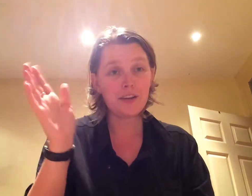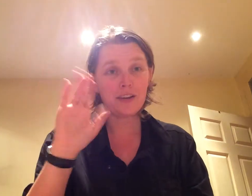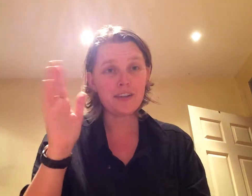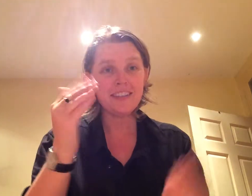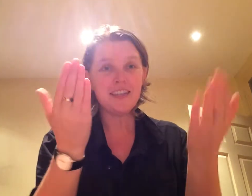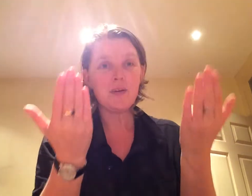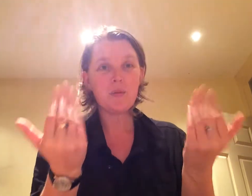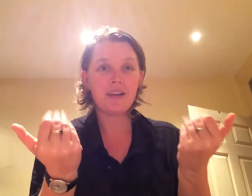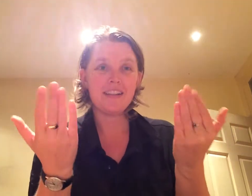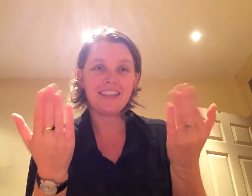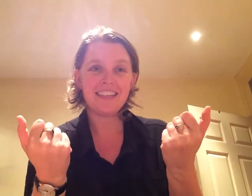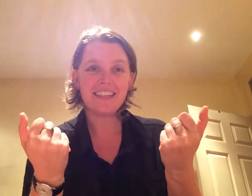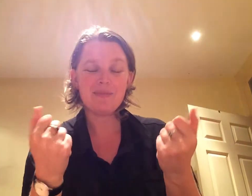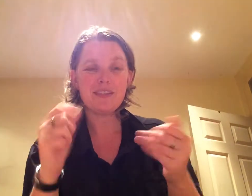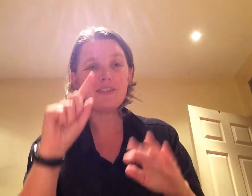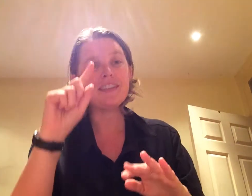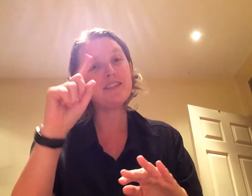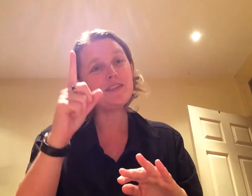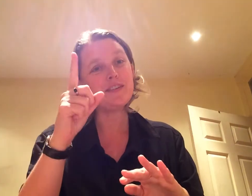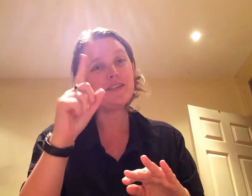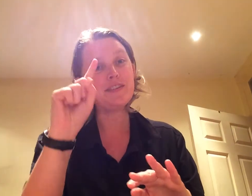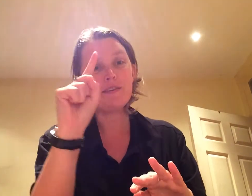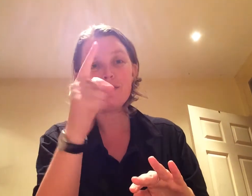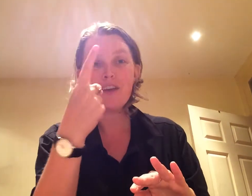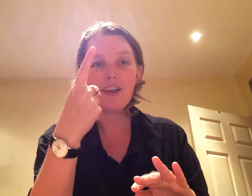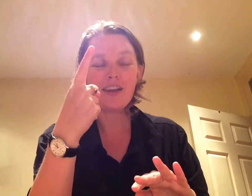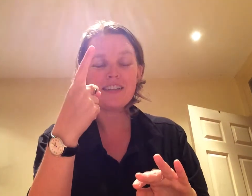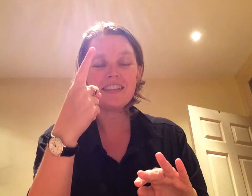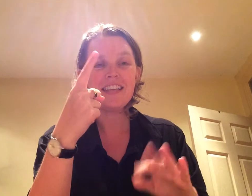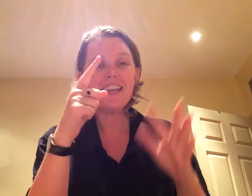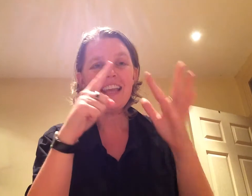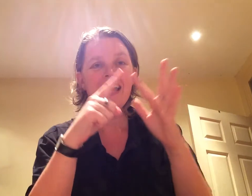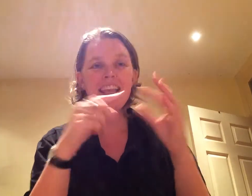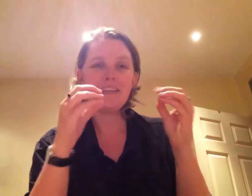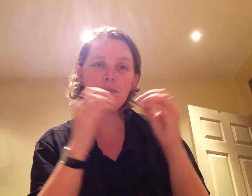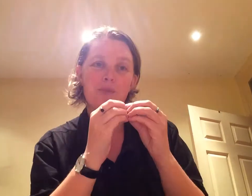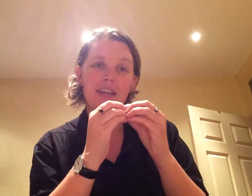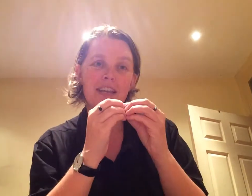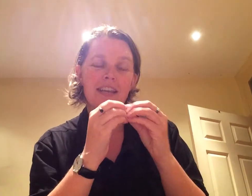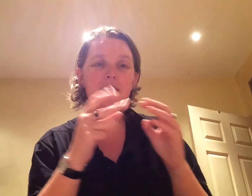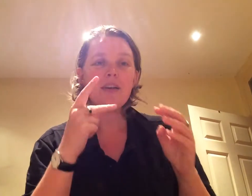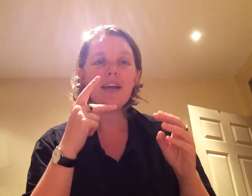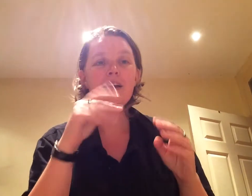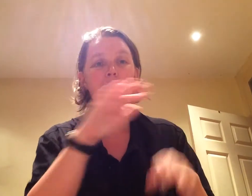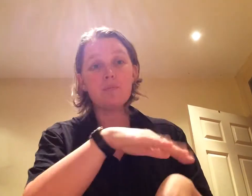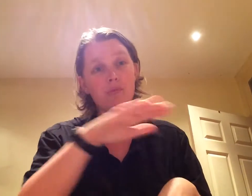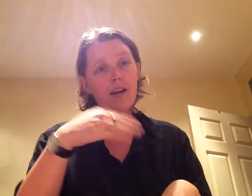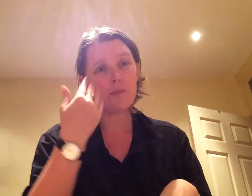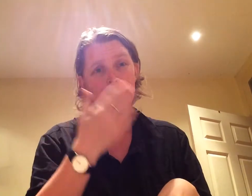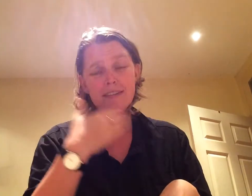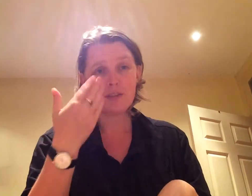Hello, welcome to the first Eastbury Primary